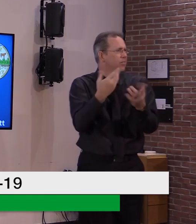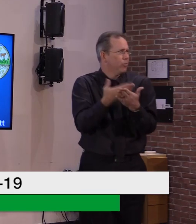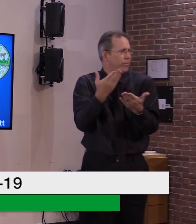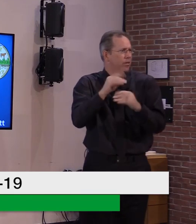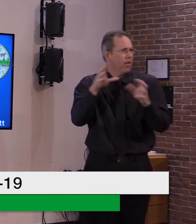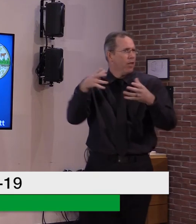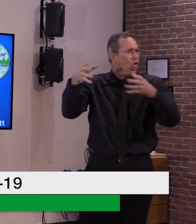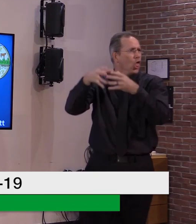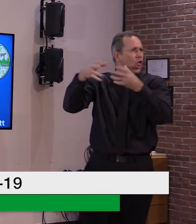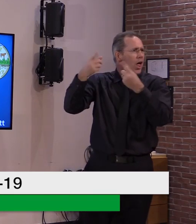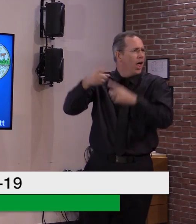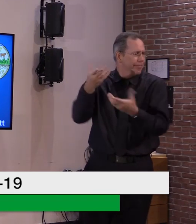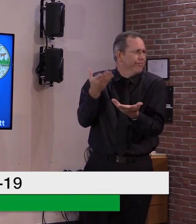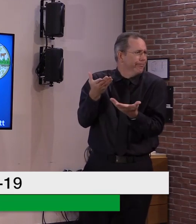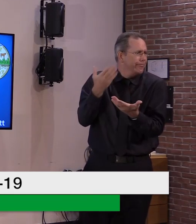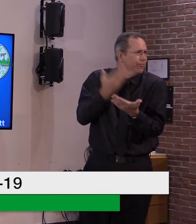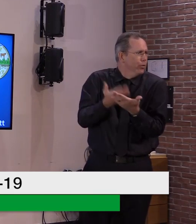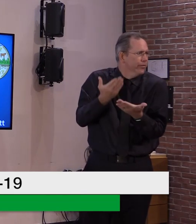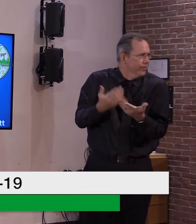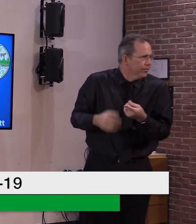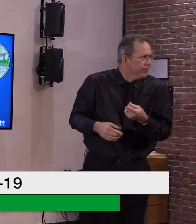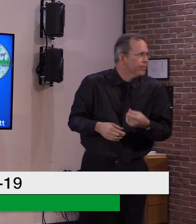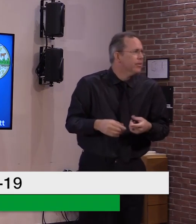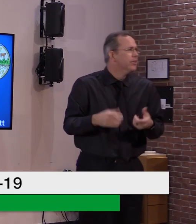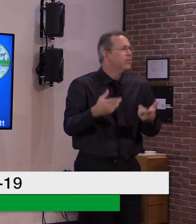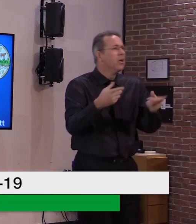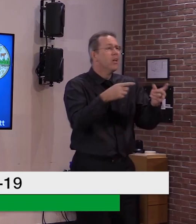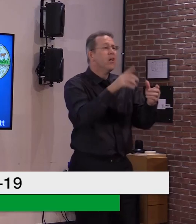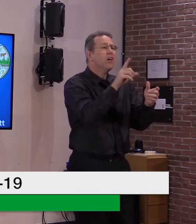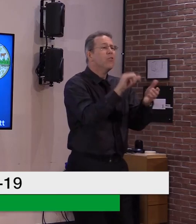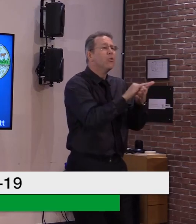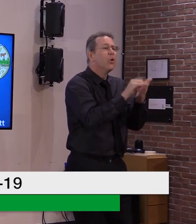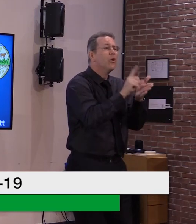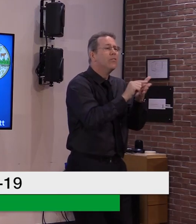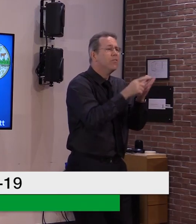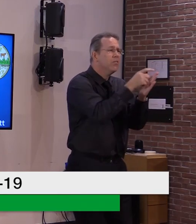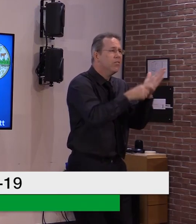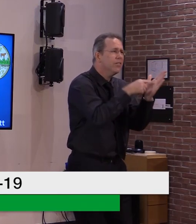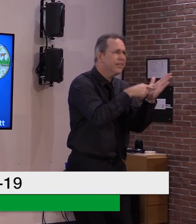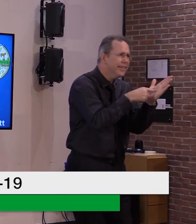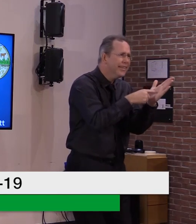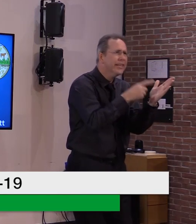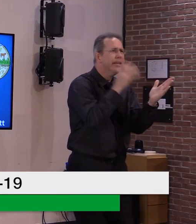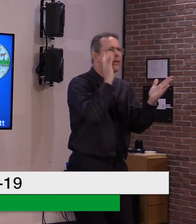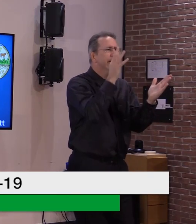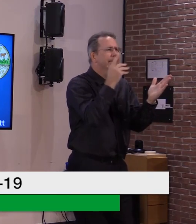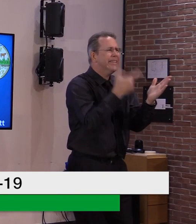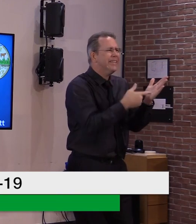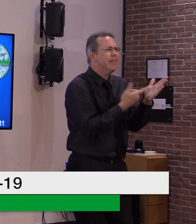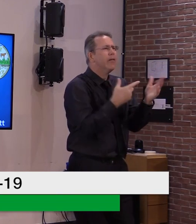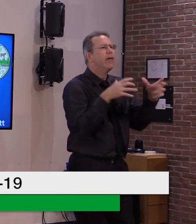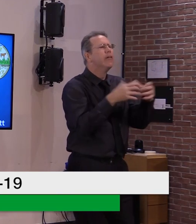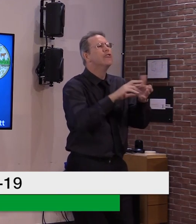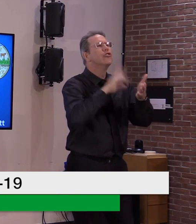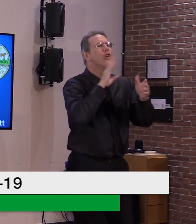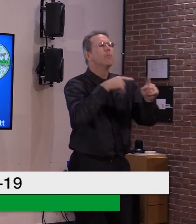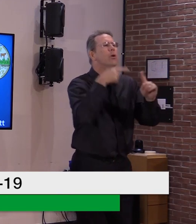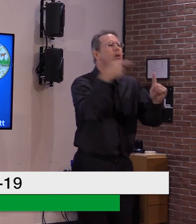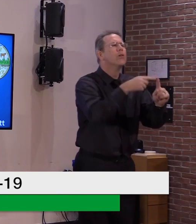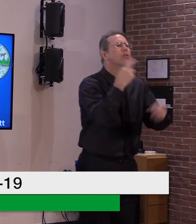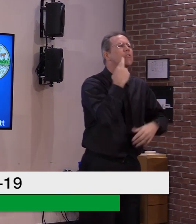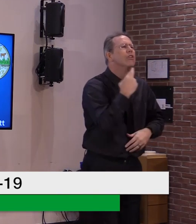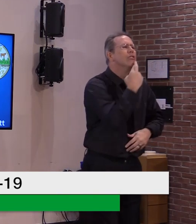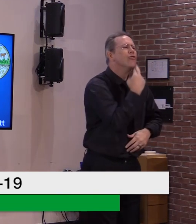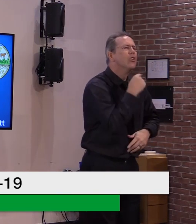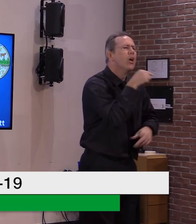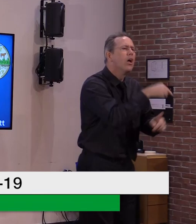to a restaurant for for dinner or lunch but you couldn't have them over to your house well that's not the case here